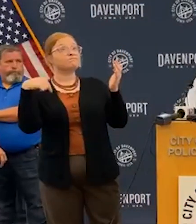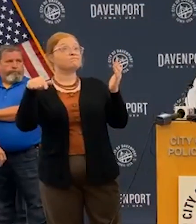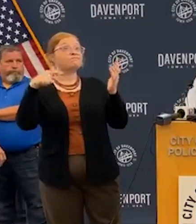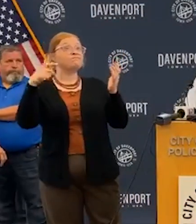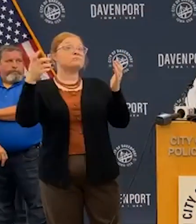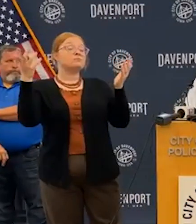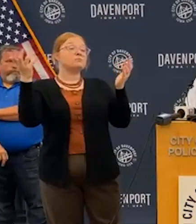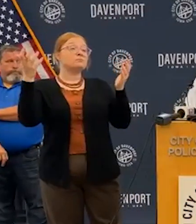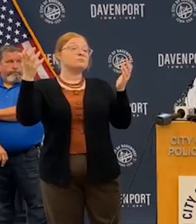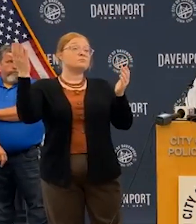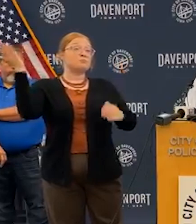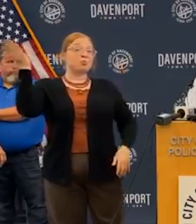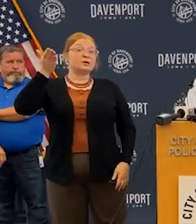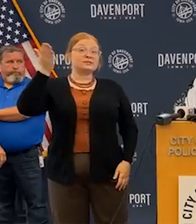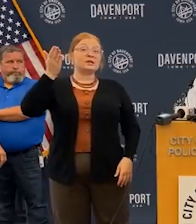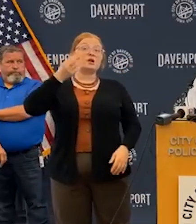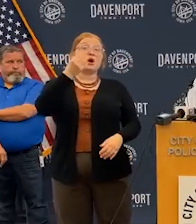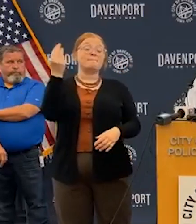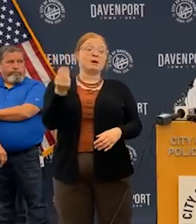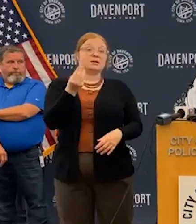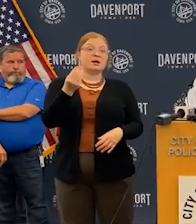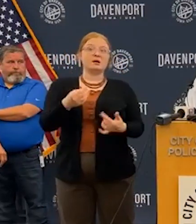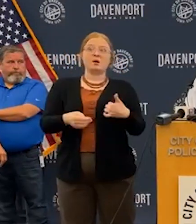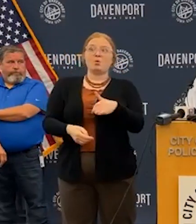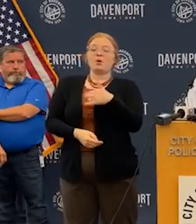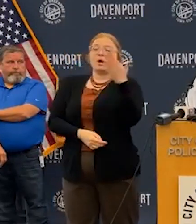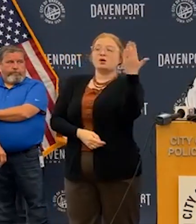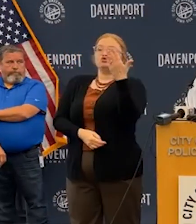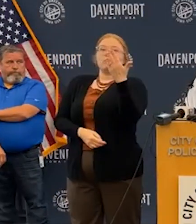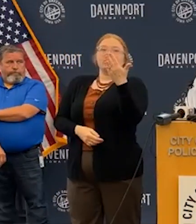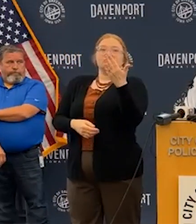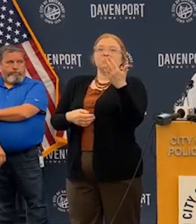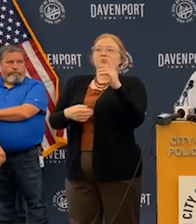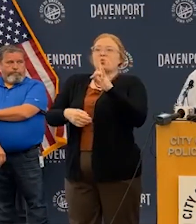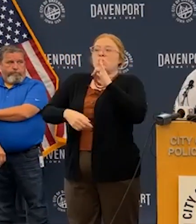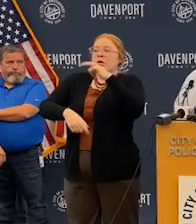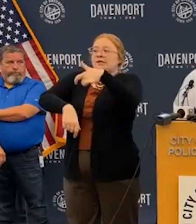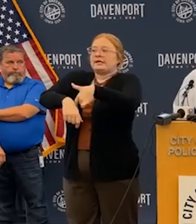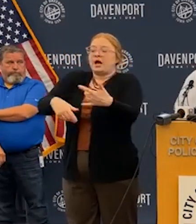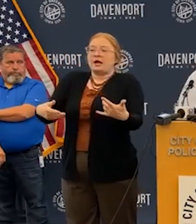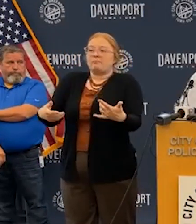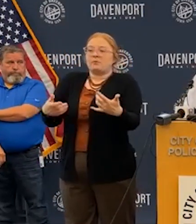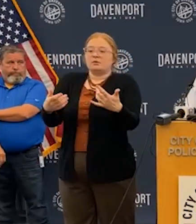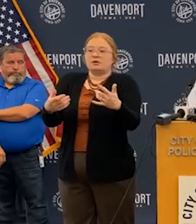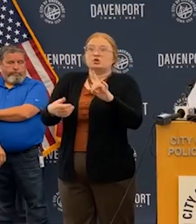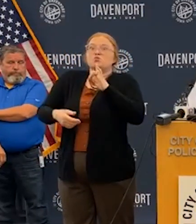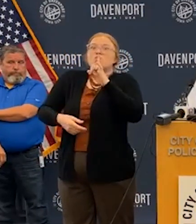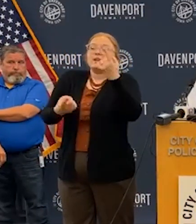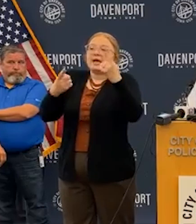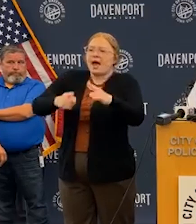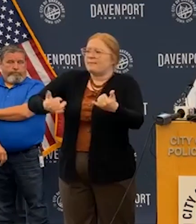Do I have regrets about this tragedy and about people potentially losing their lives? Hell yeah.